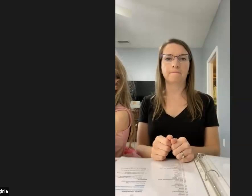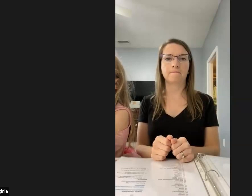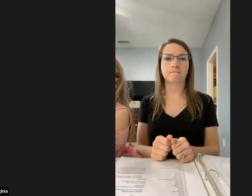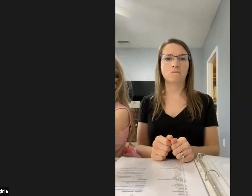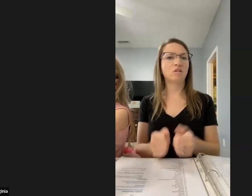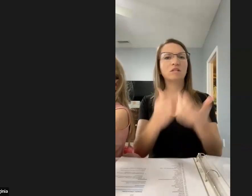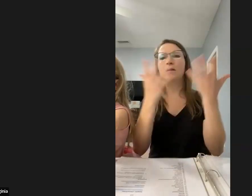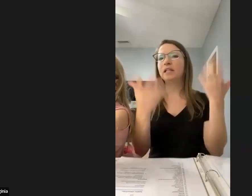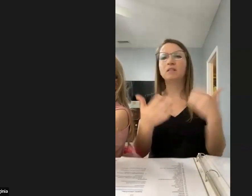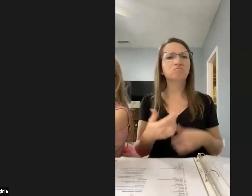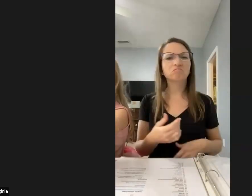Just tell me,